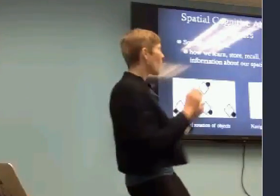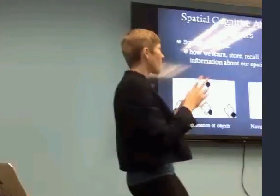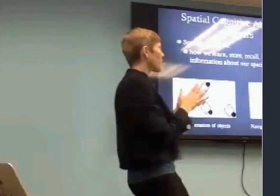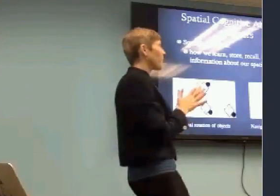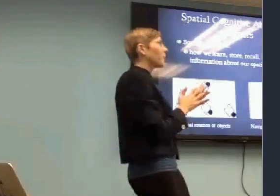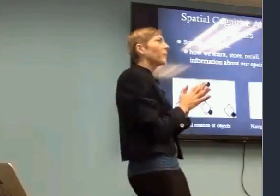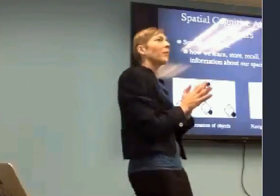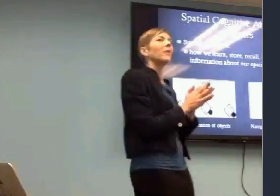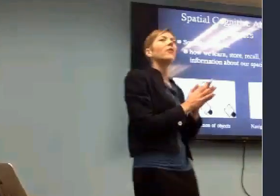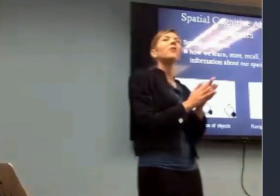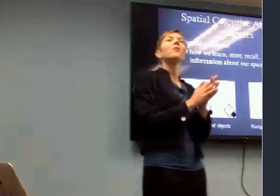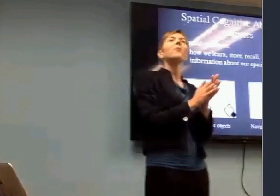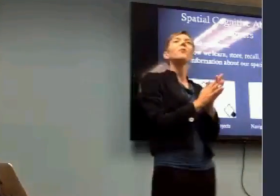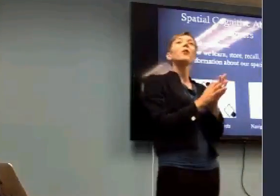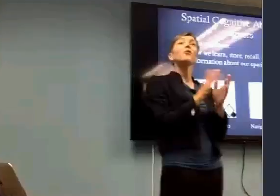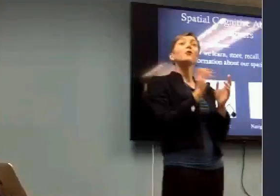Okay,